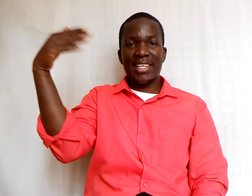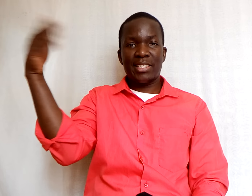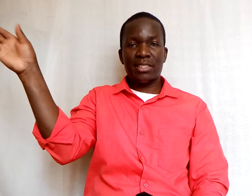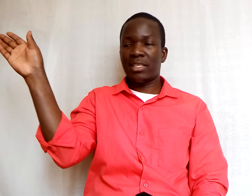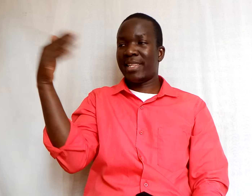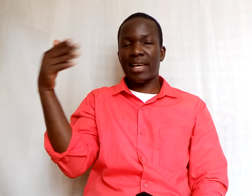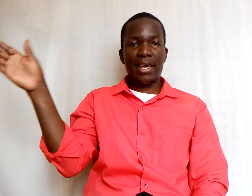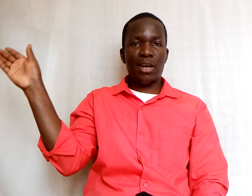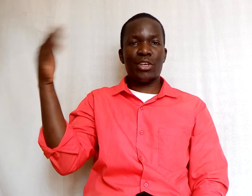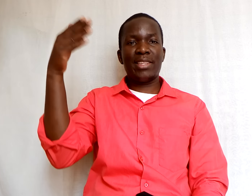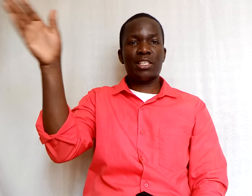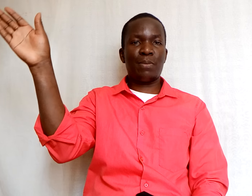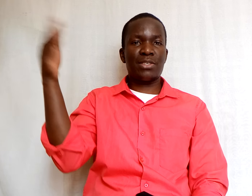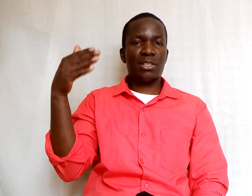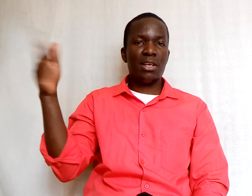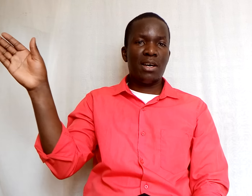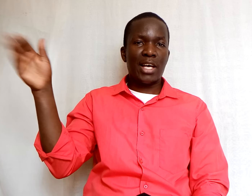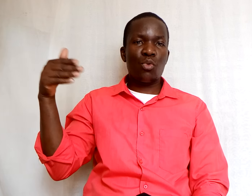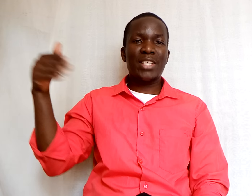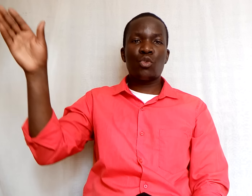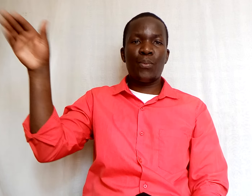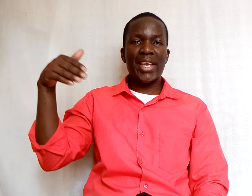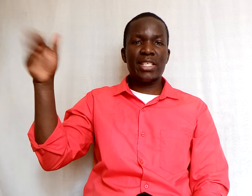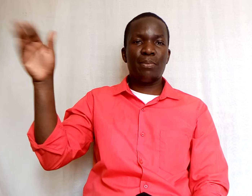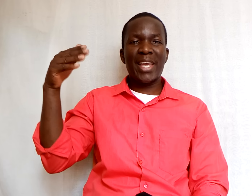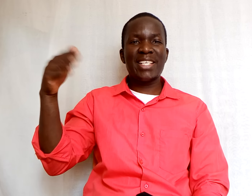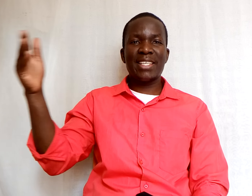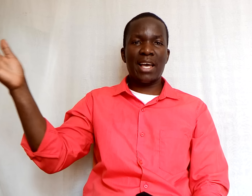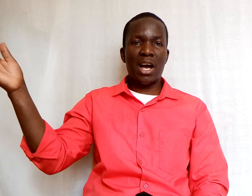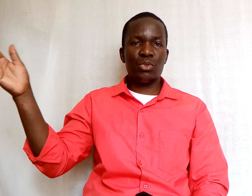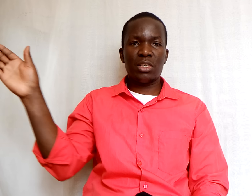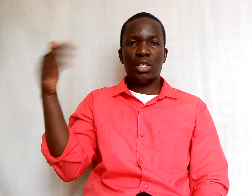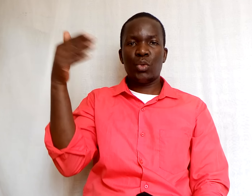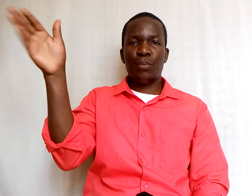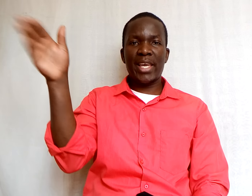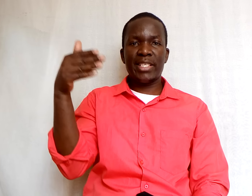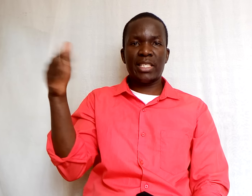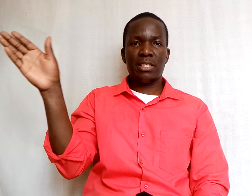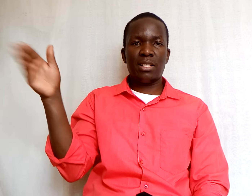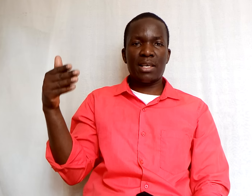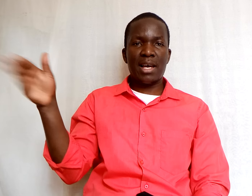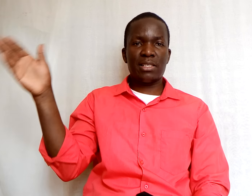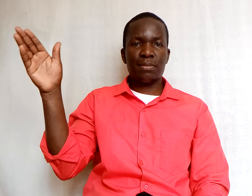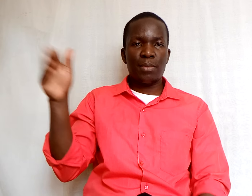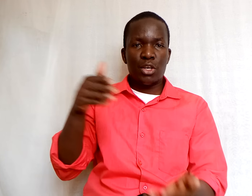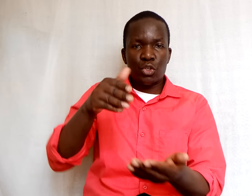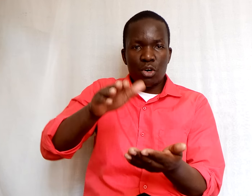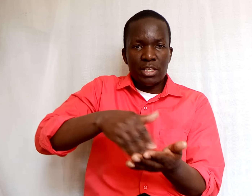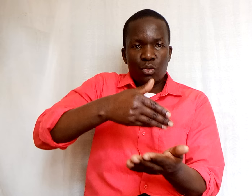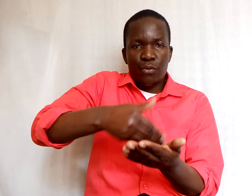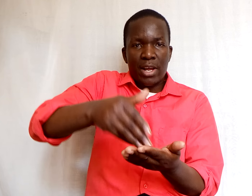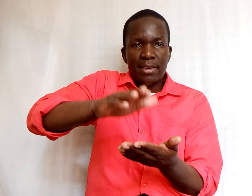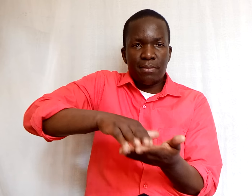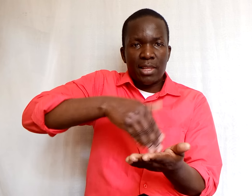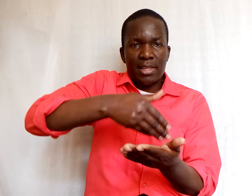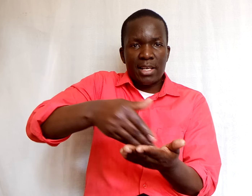this in the air or in the space, that one's to paint, painting the house, to paint like that. So this to fry like that,